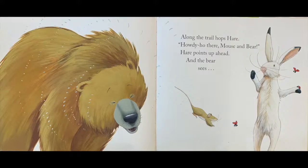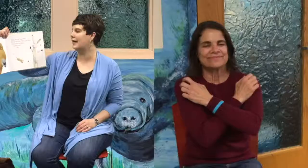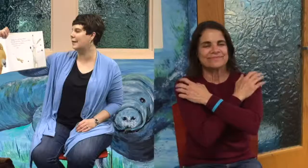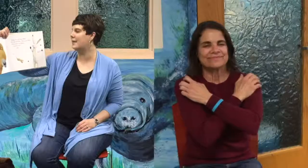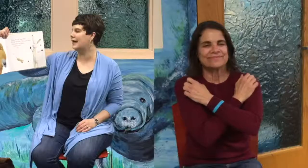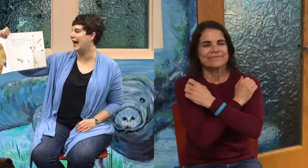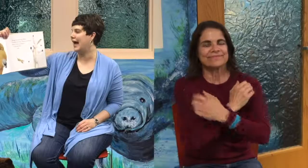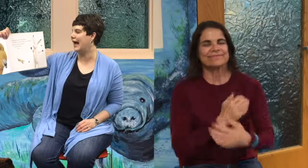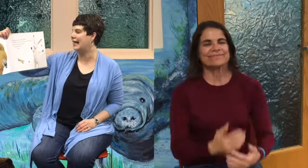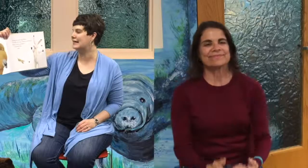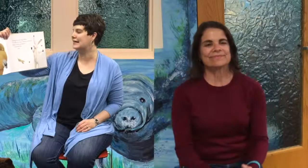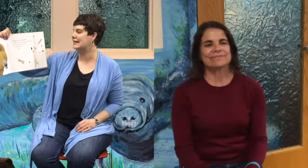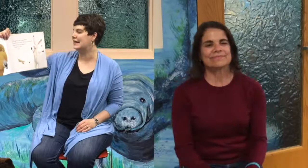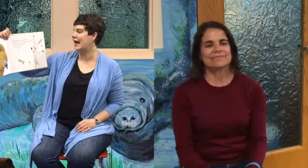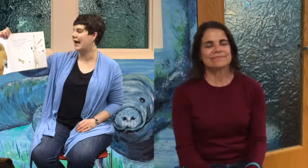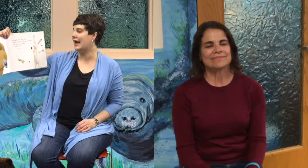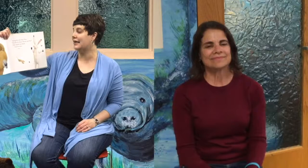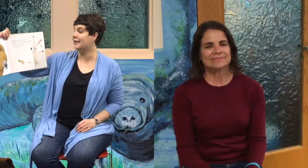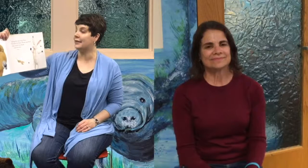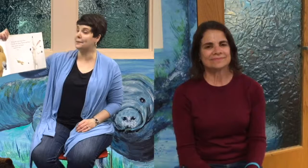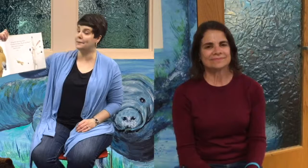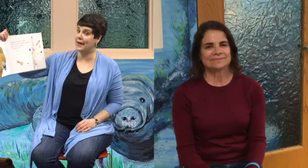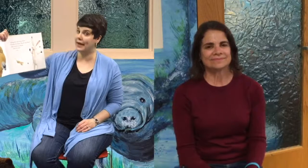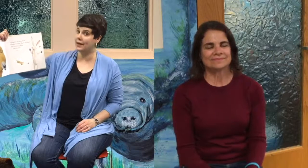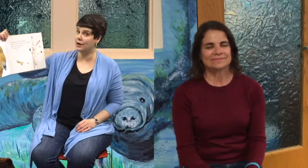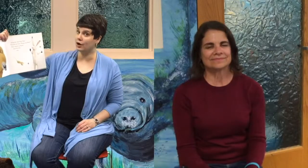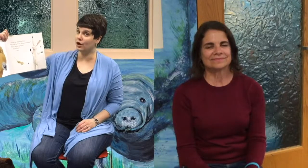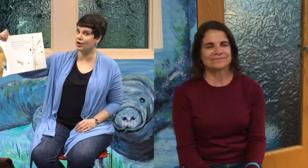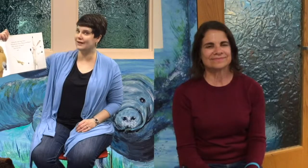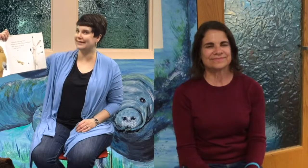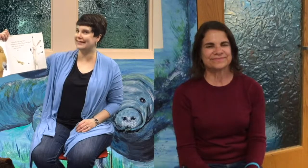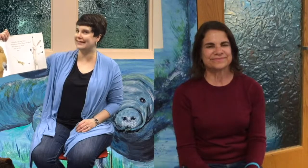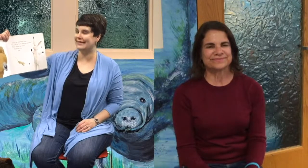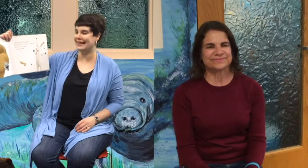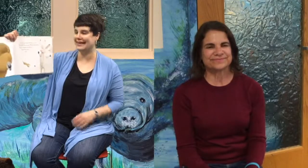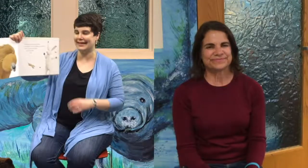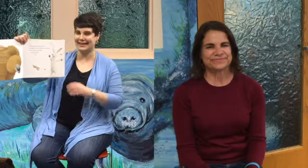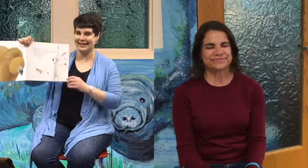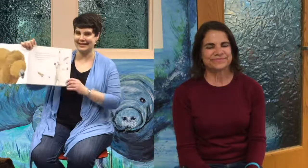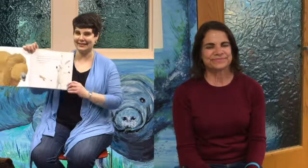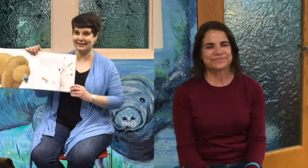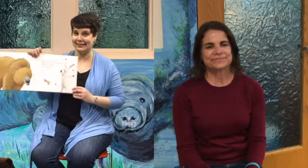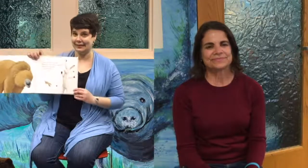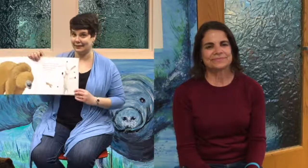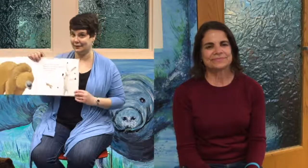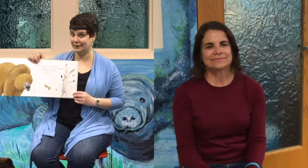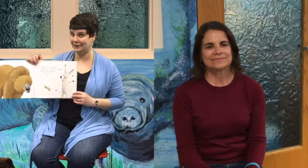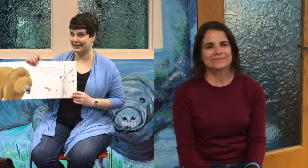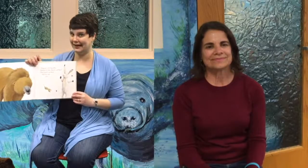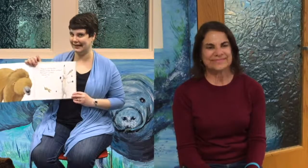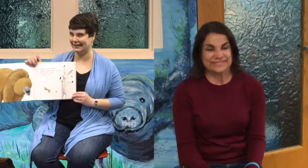up ahead, and the bear sees, wonder what color it'll